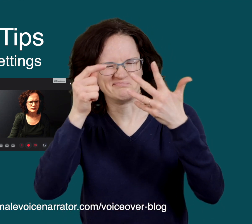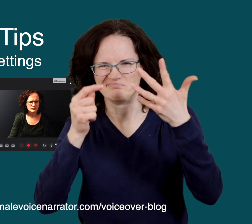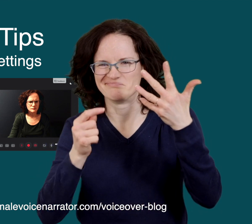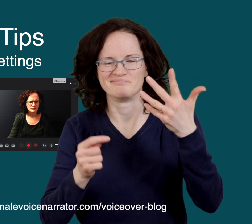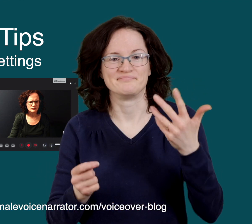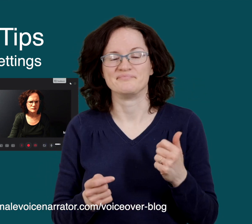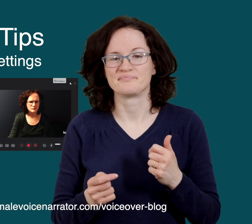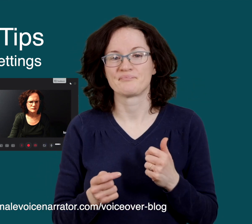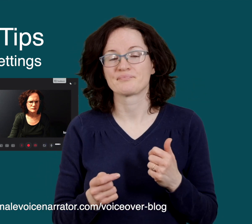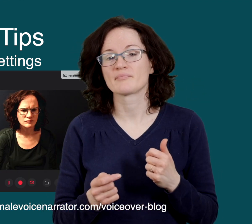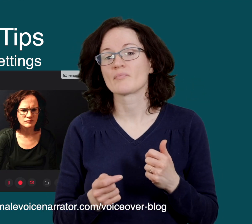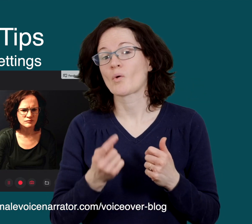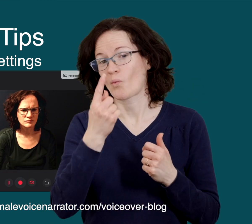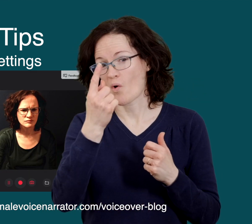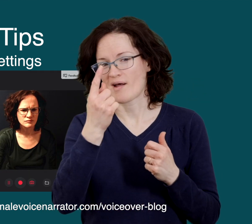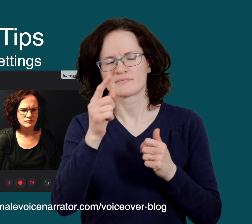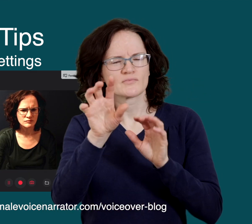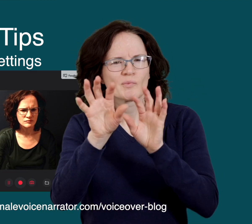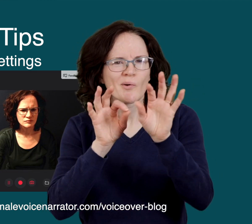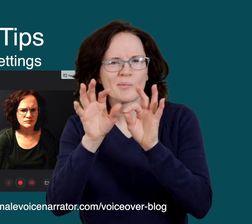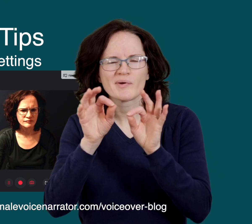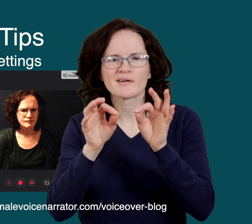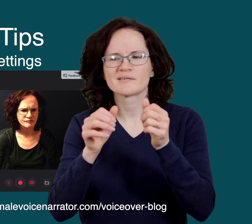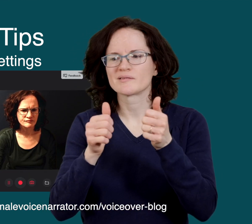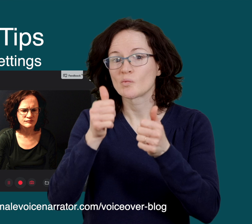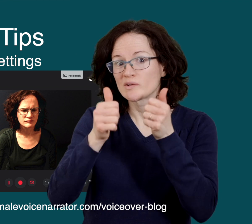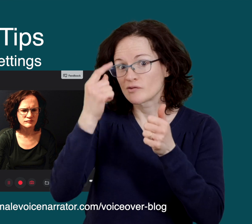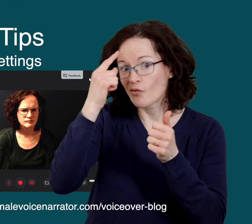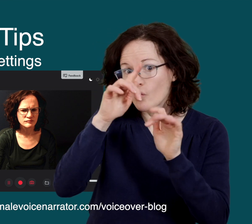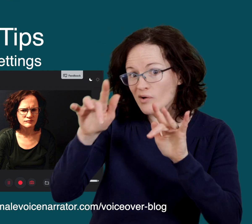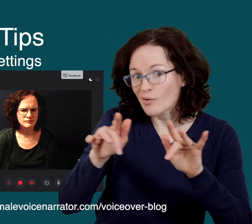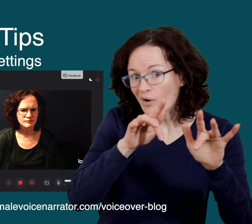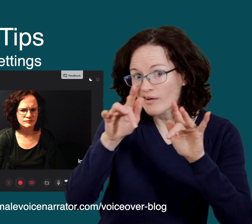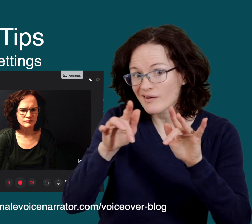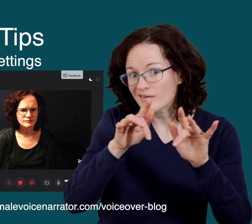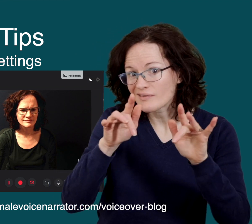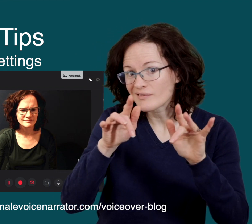It can control a variety of functions. First, you can optimize it for either recording or streaming.